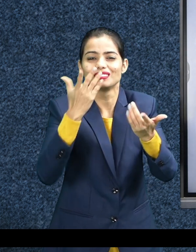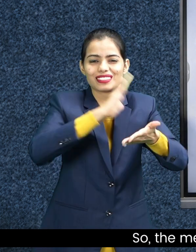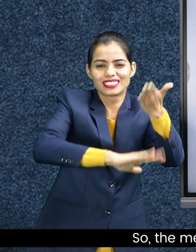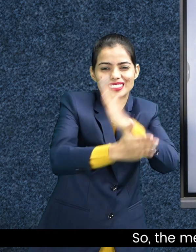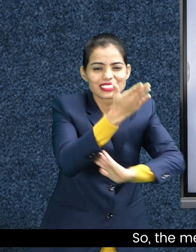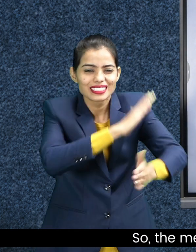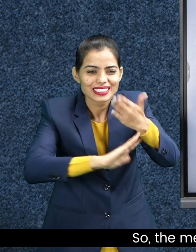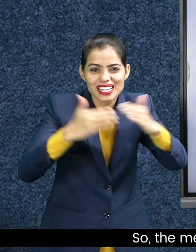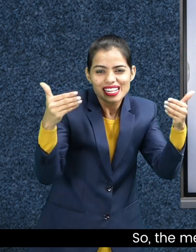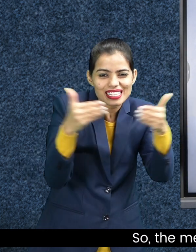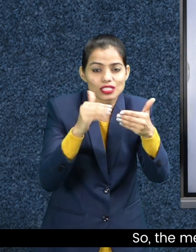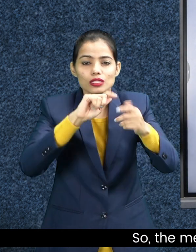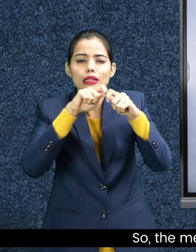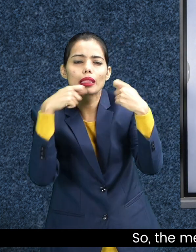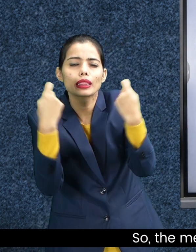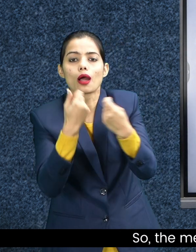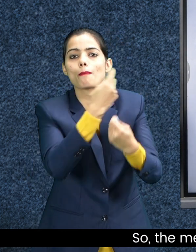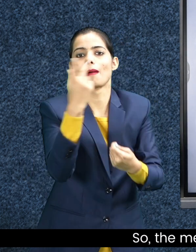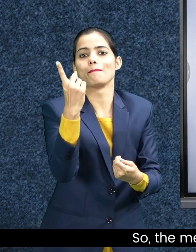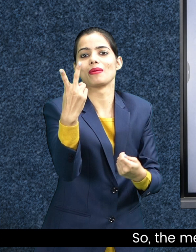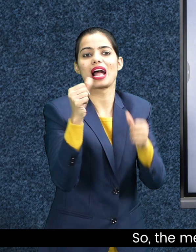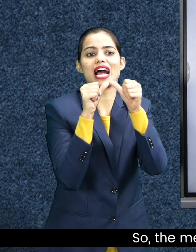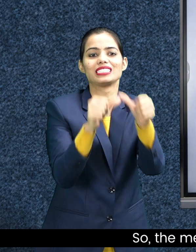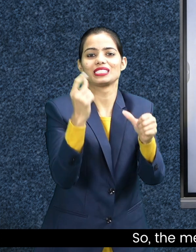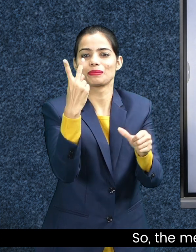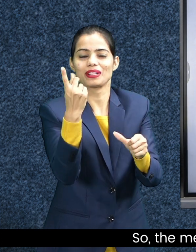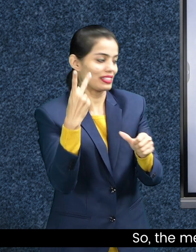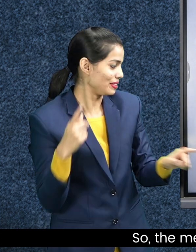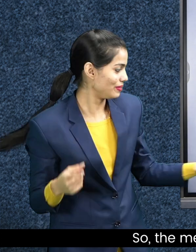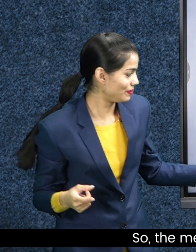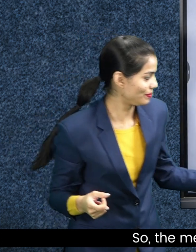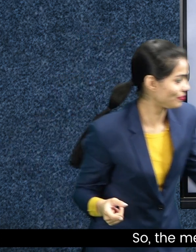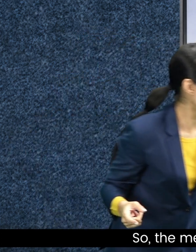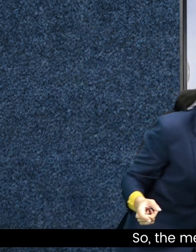So the median point scored by the Kabaddi team is 12.